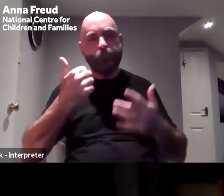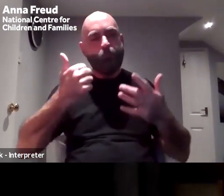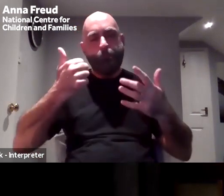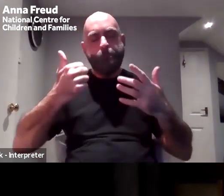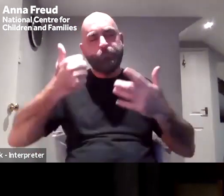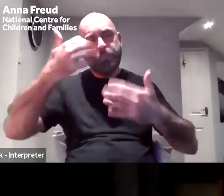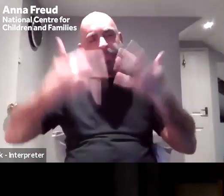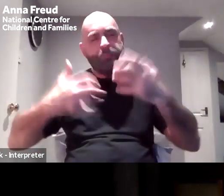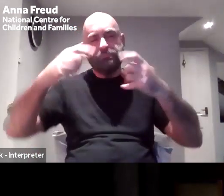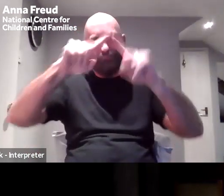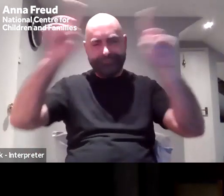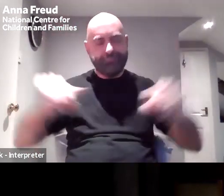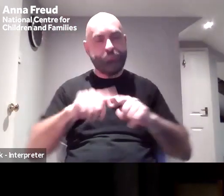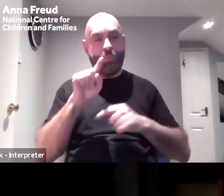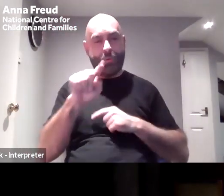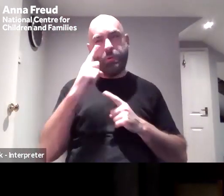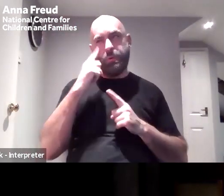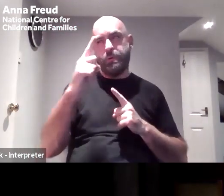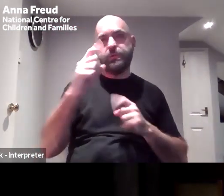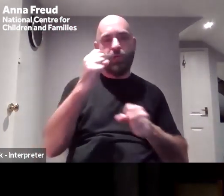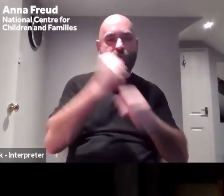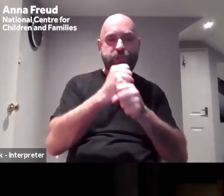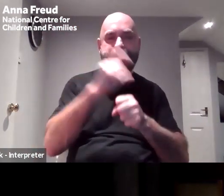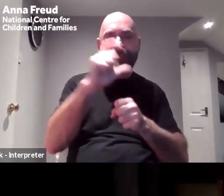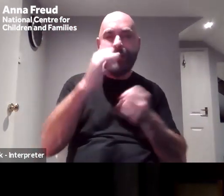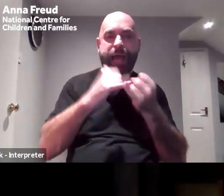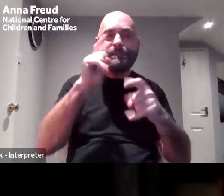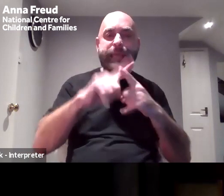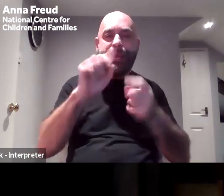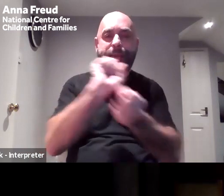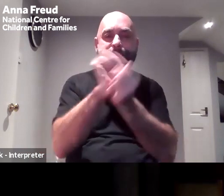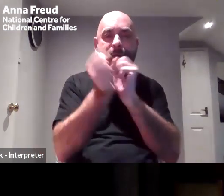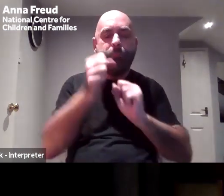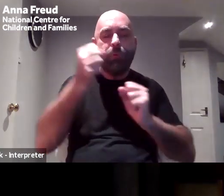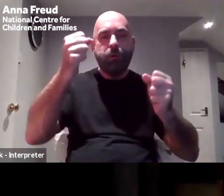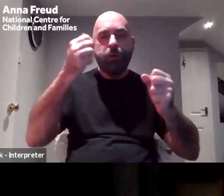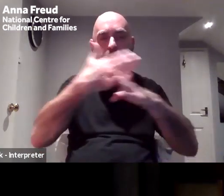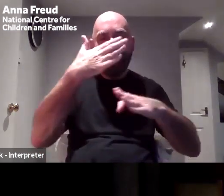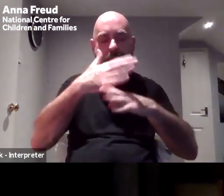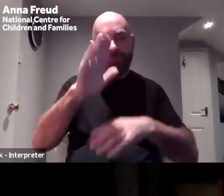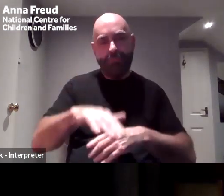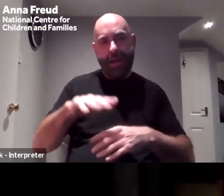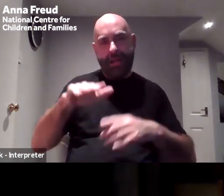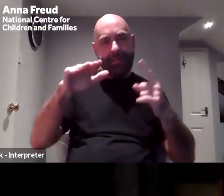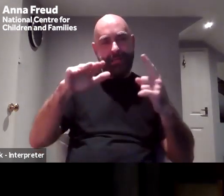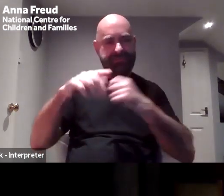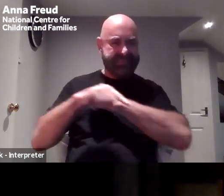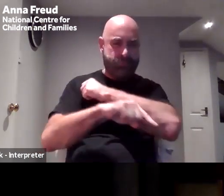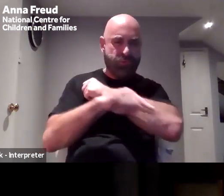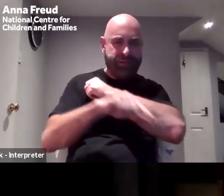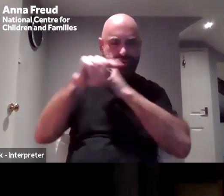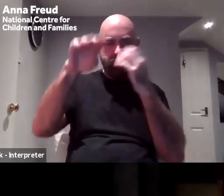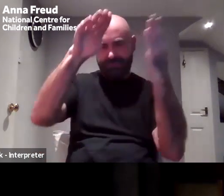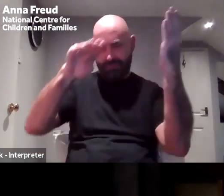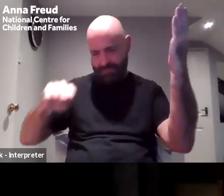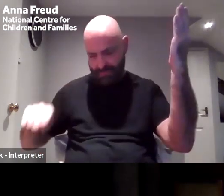I had a few years ago, looking at GCSE performance by level of deprivation.